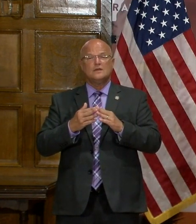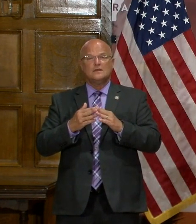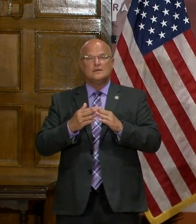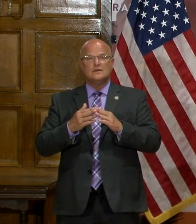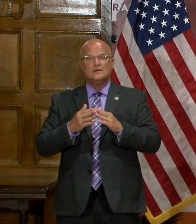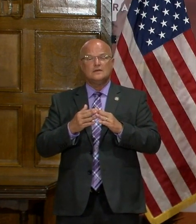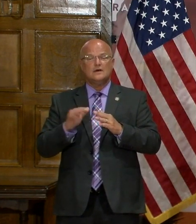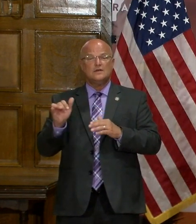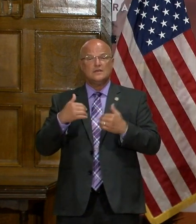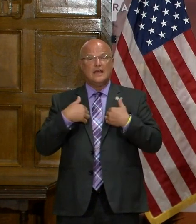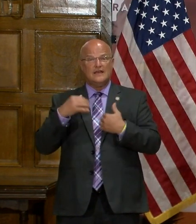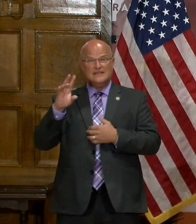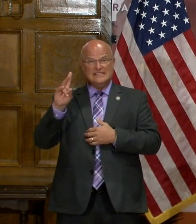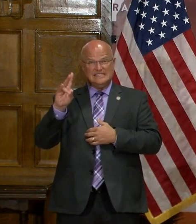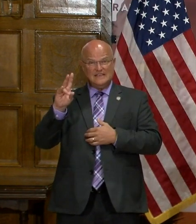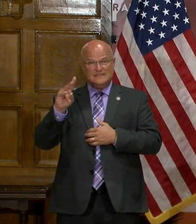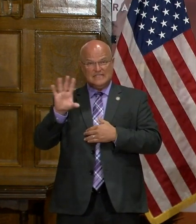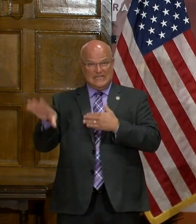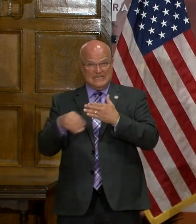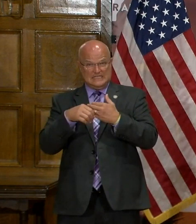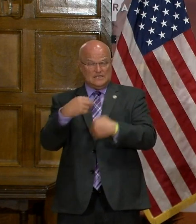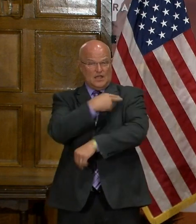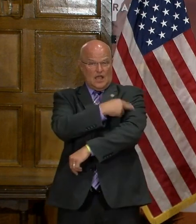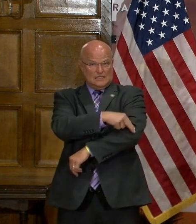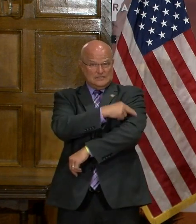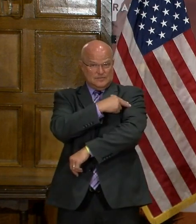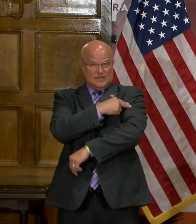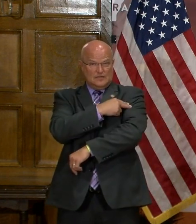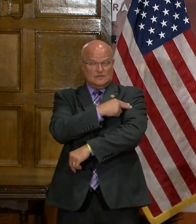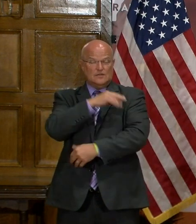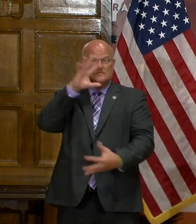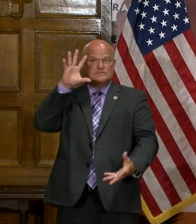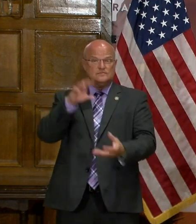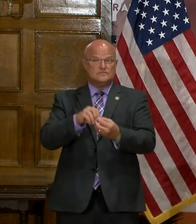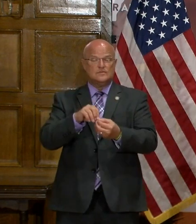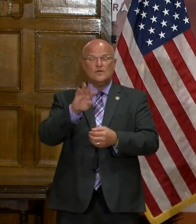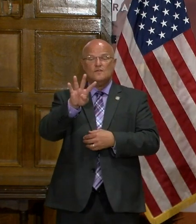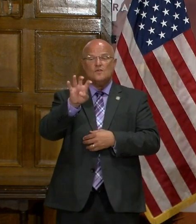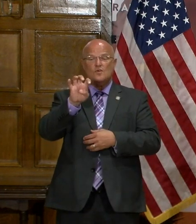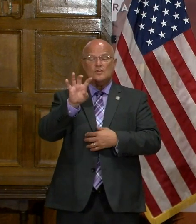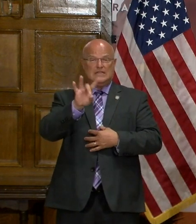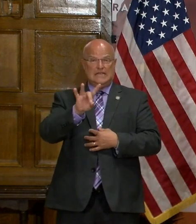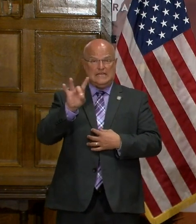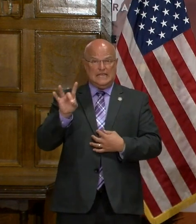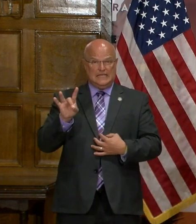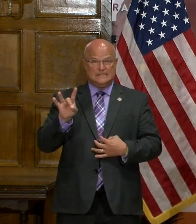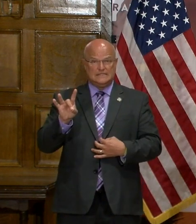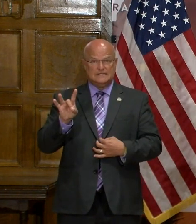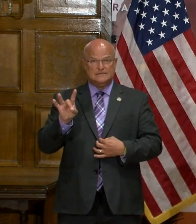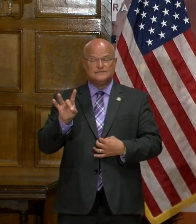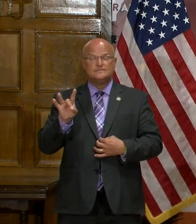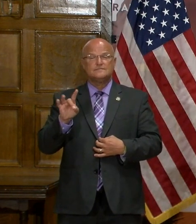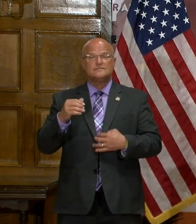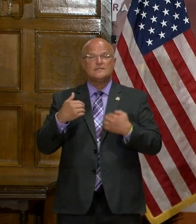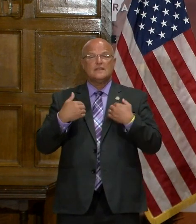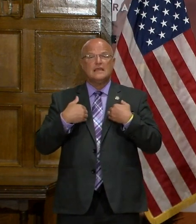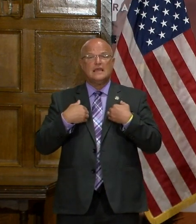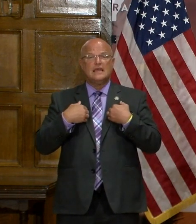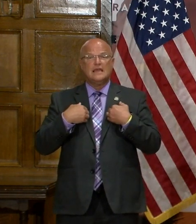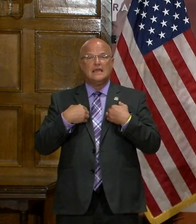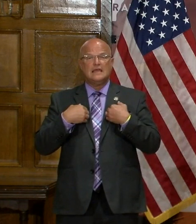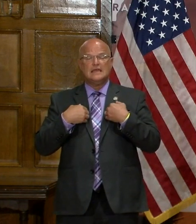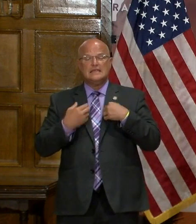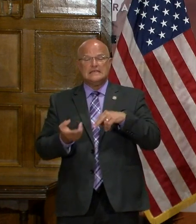have 17 additional hospitalizations. That brings us to 488, and we have an